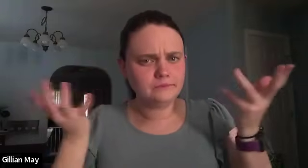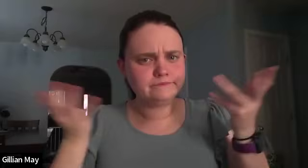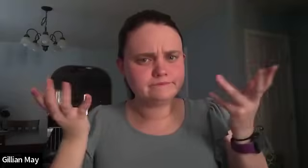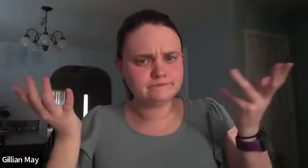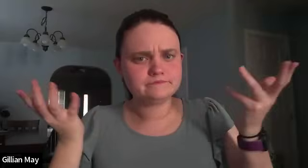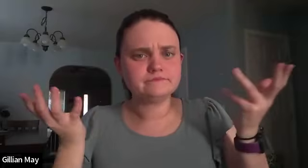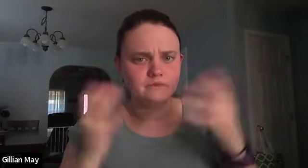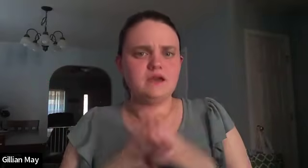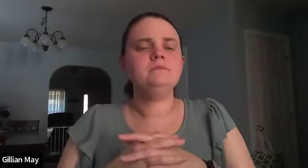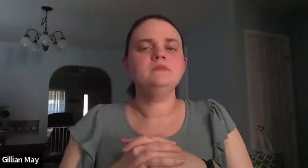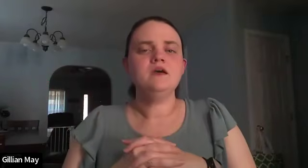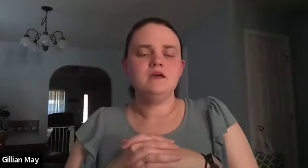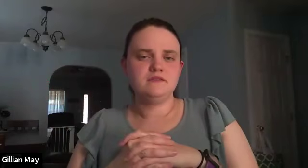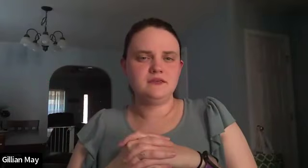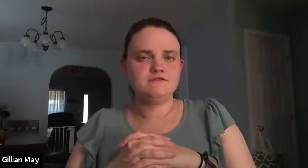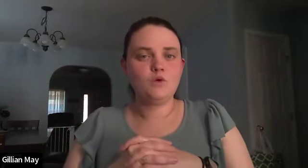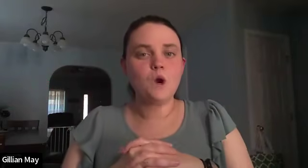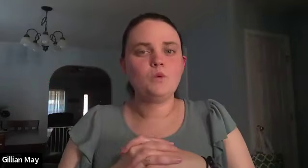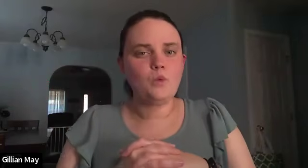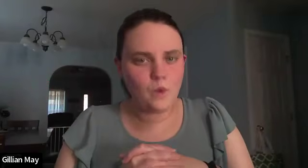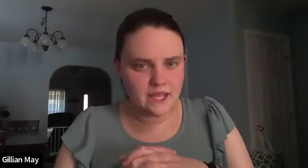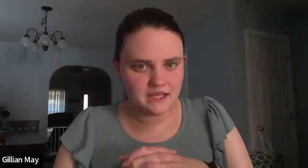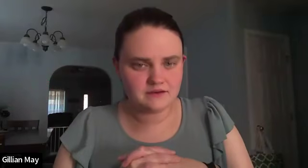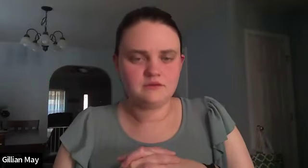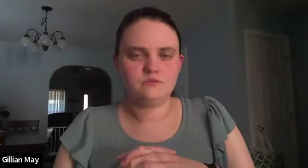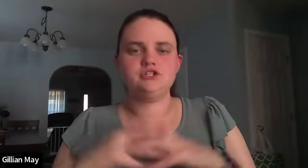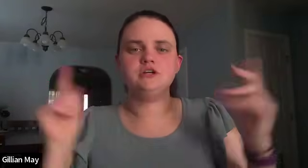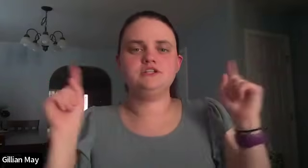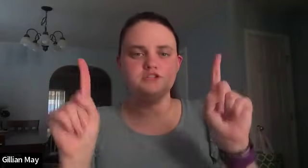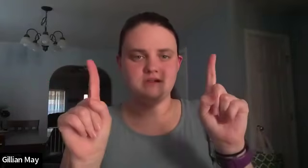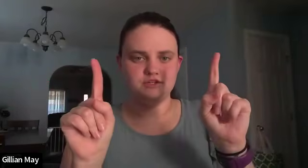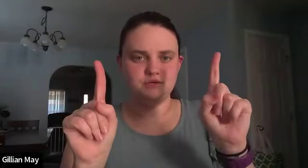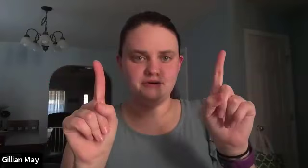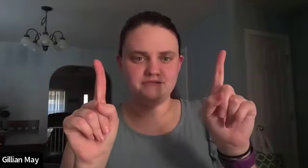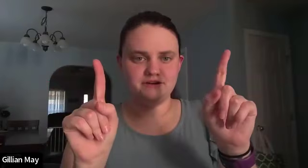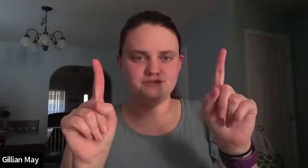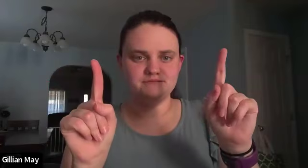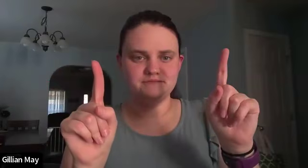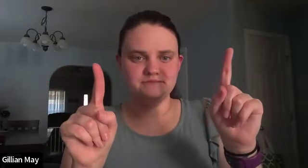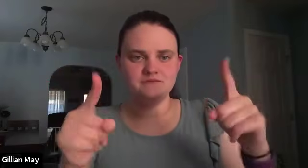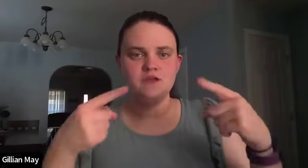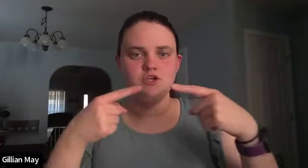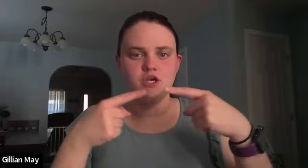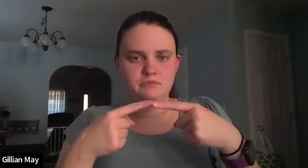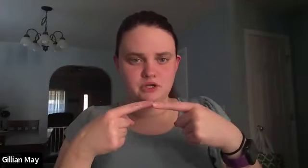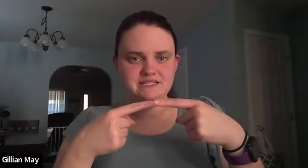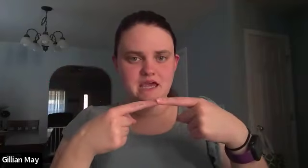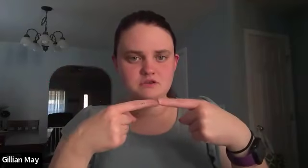what, okay. Then for when, what you're going to do is you're going to have your two pointer fingers. You're going to put them together